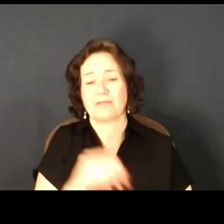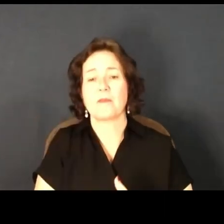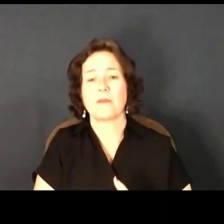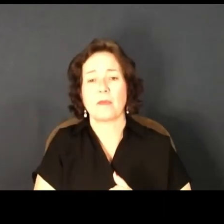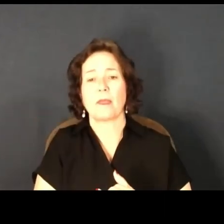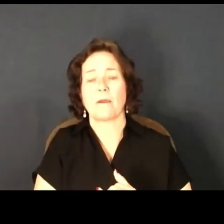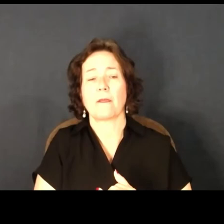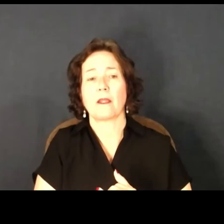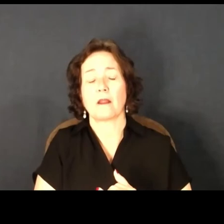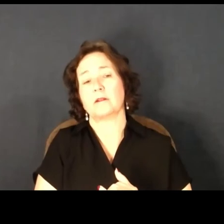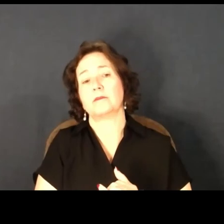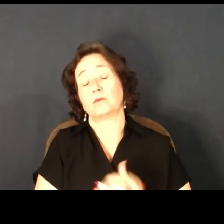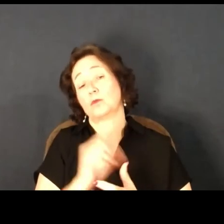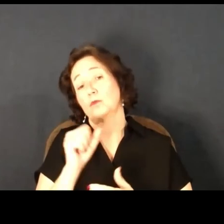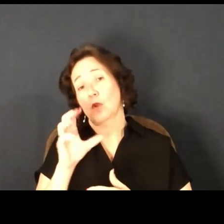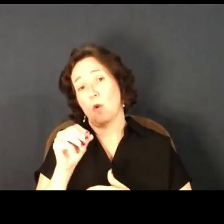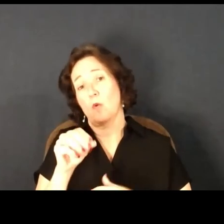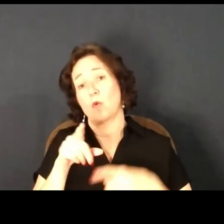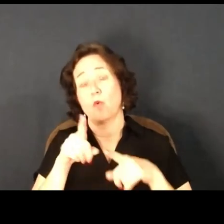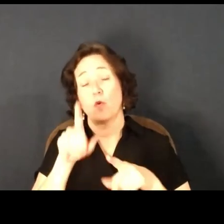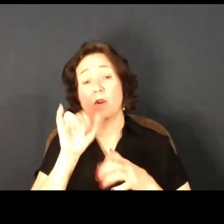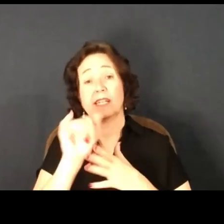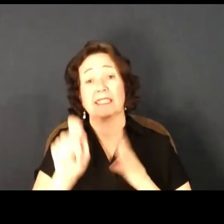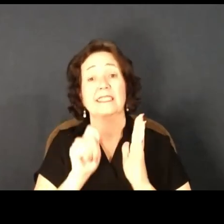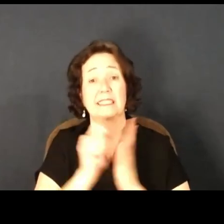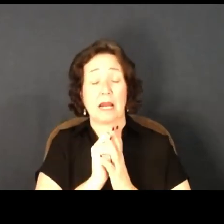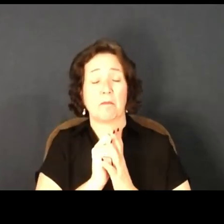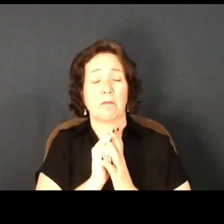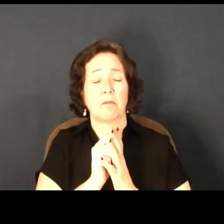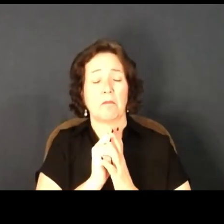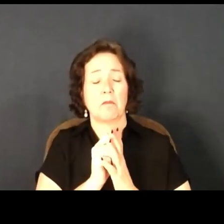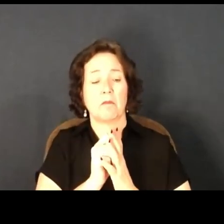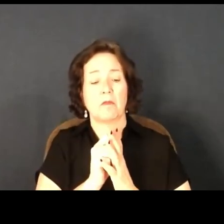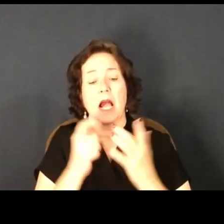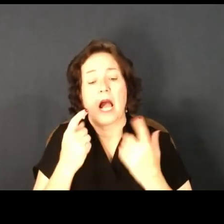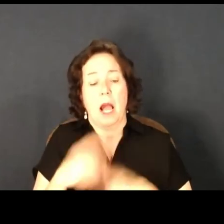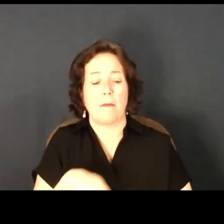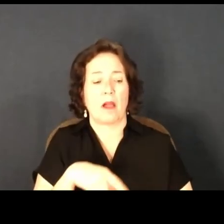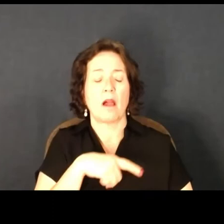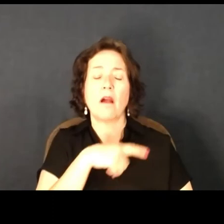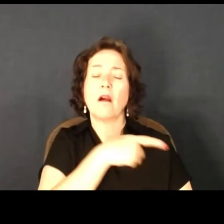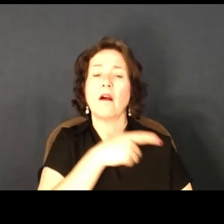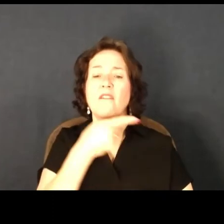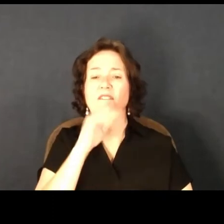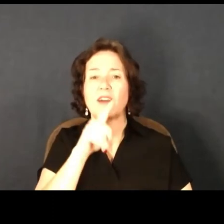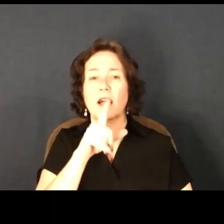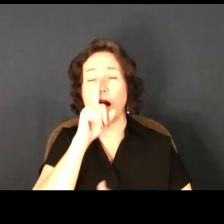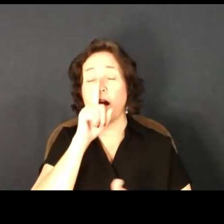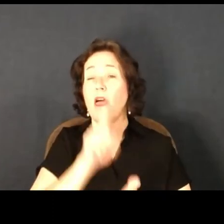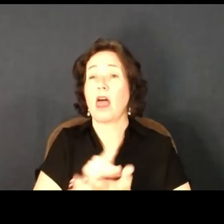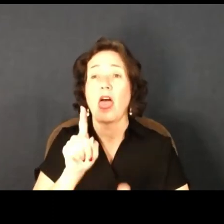was during that time that Phil fell in love with